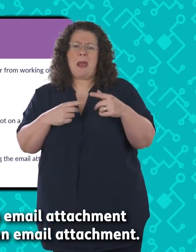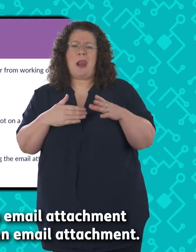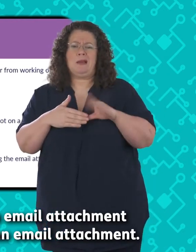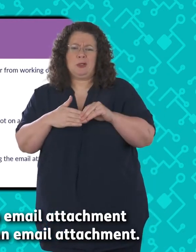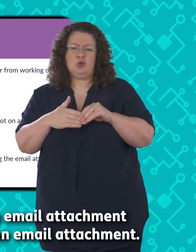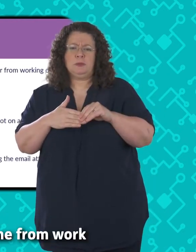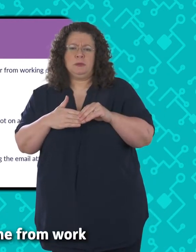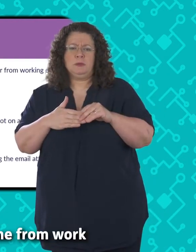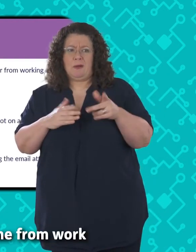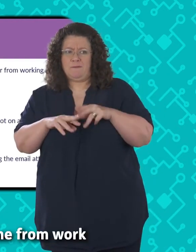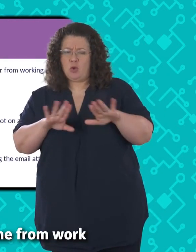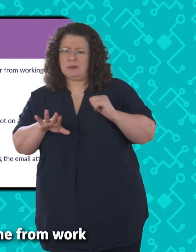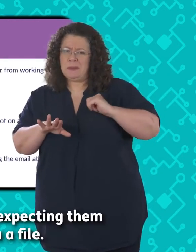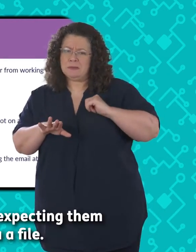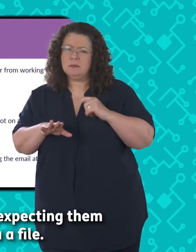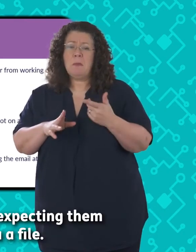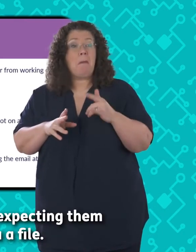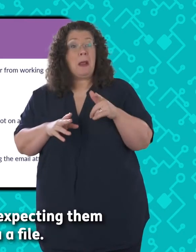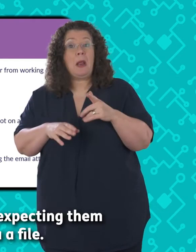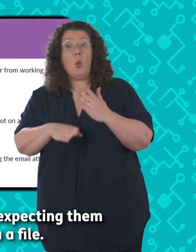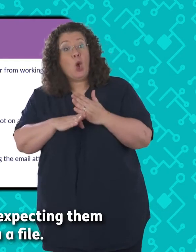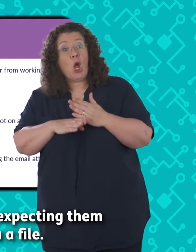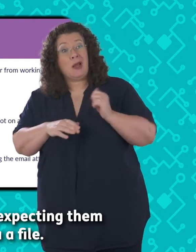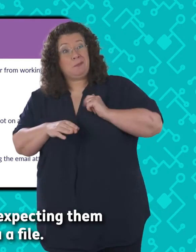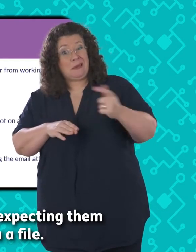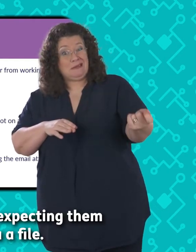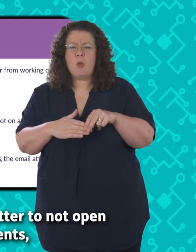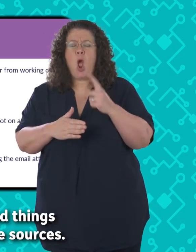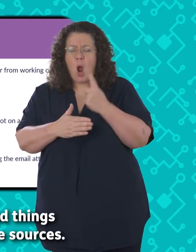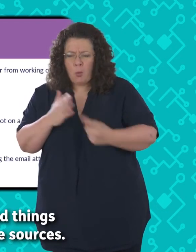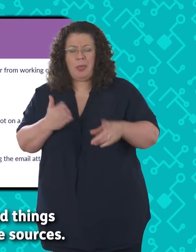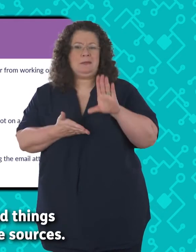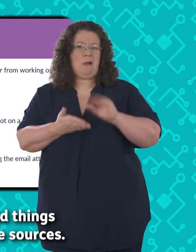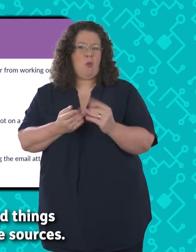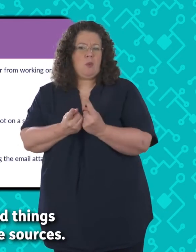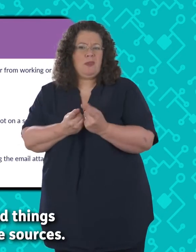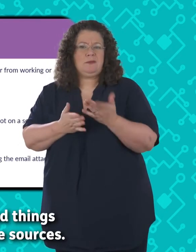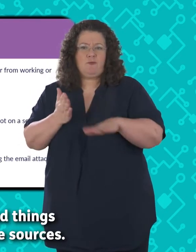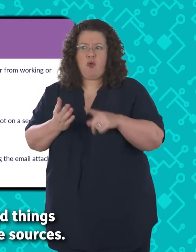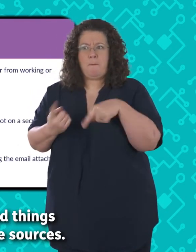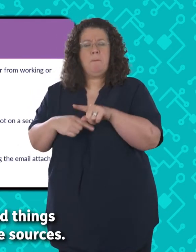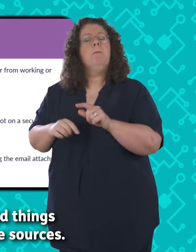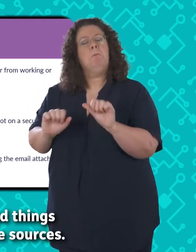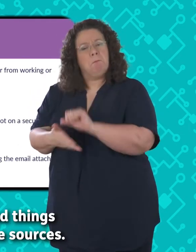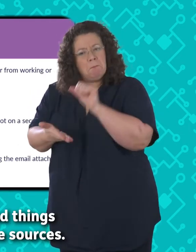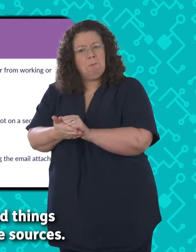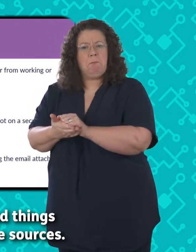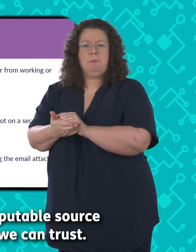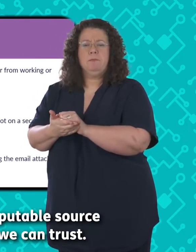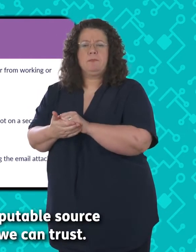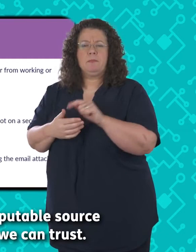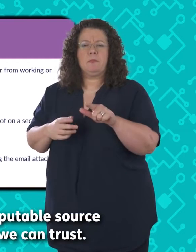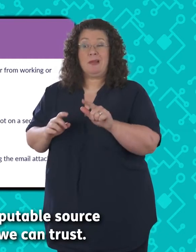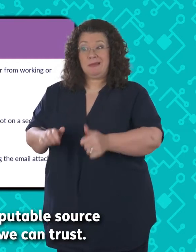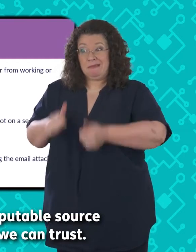email attachment. Maybe it's someone from work and you're actually expecting them to send you a file. Only download things from reputable sources.